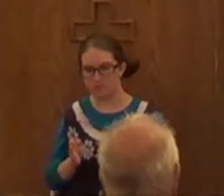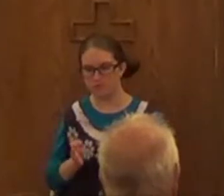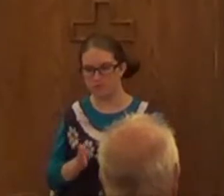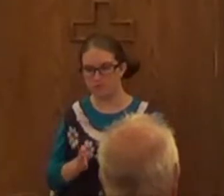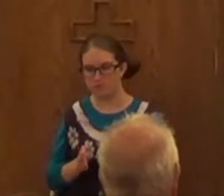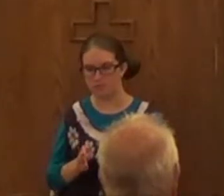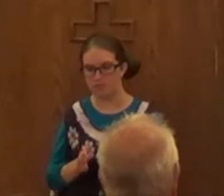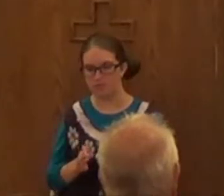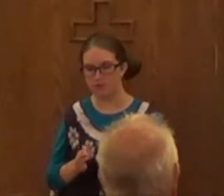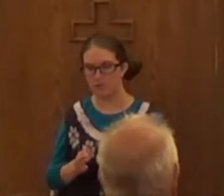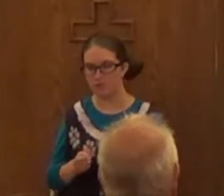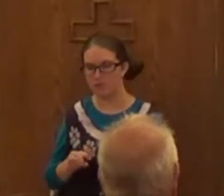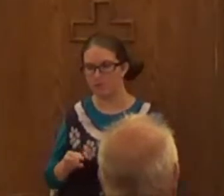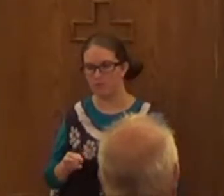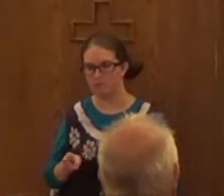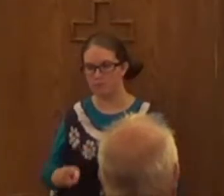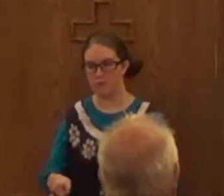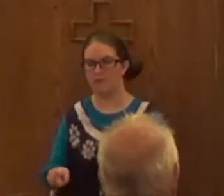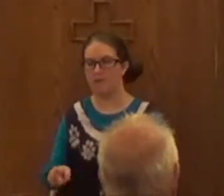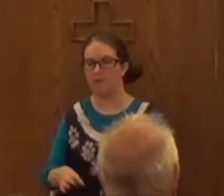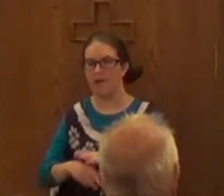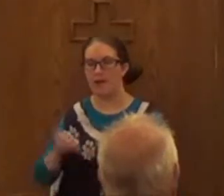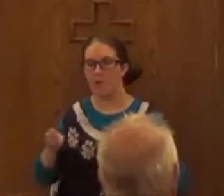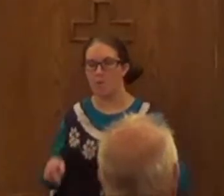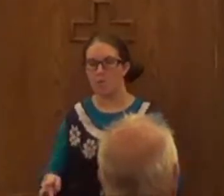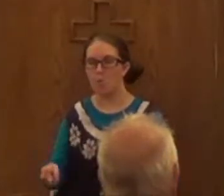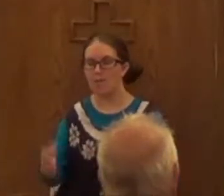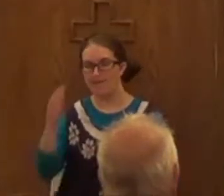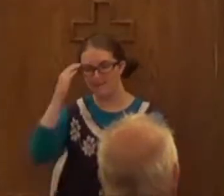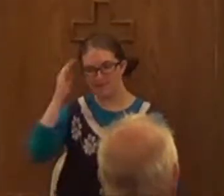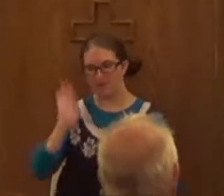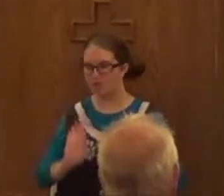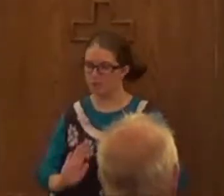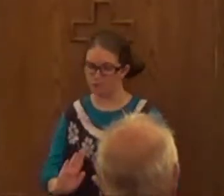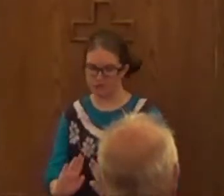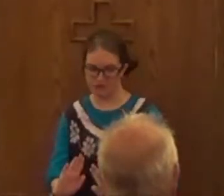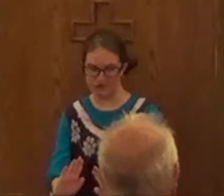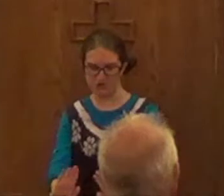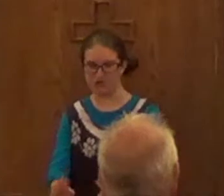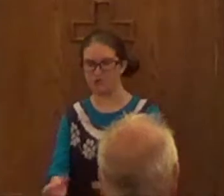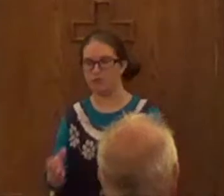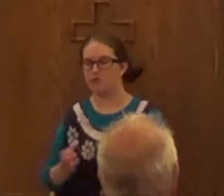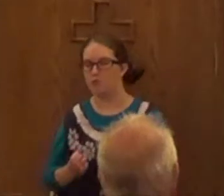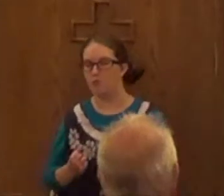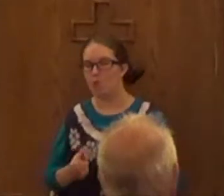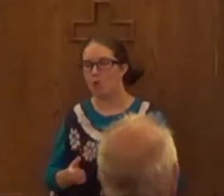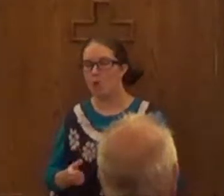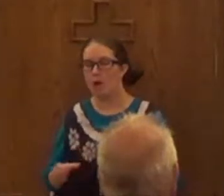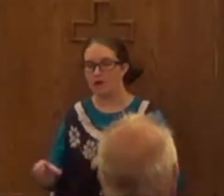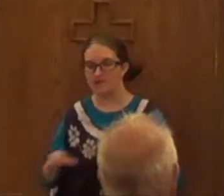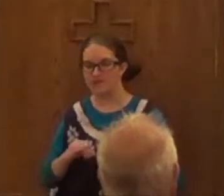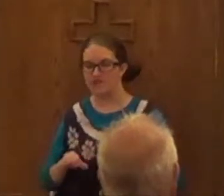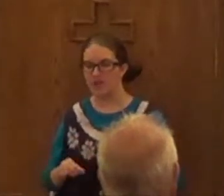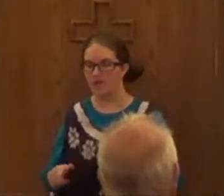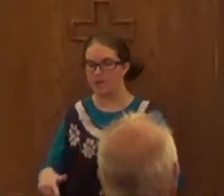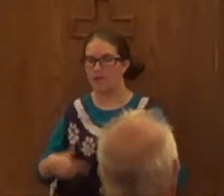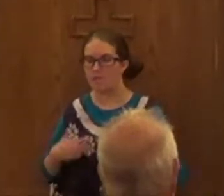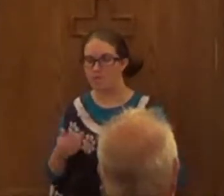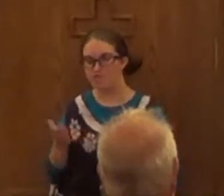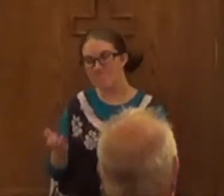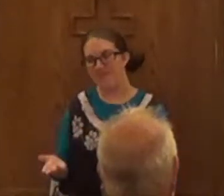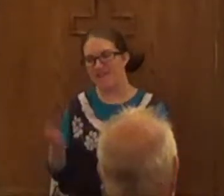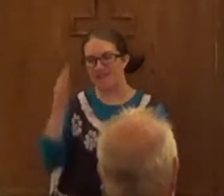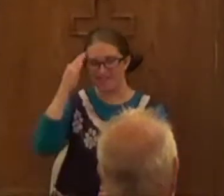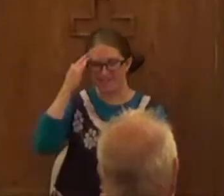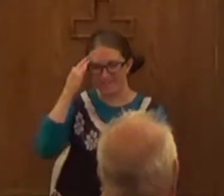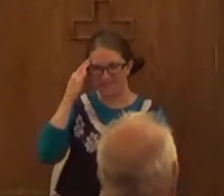you've got in your mind, this little thing you're going to do to kind of push forward what you want or what you want done in your life. You may think tonight